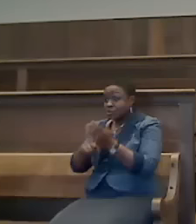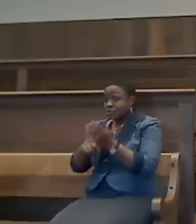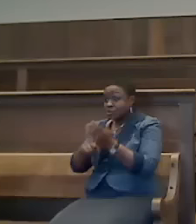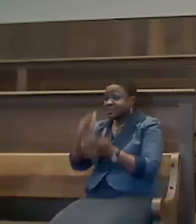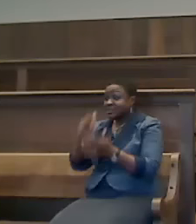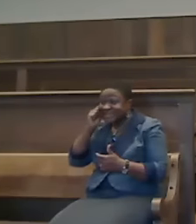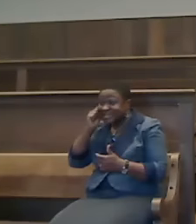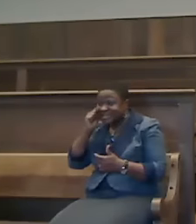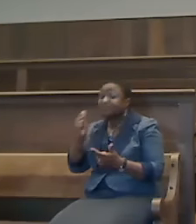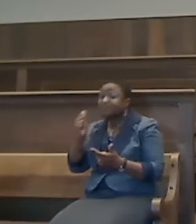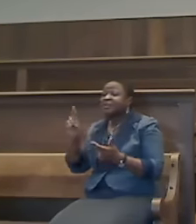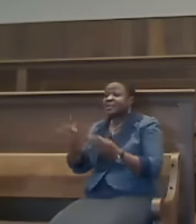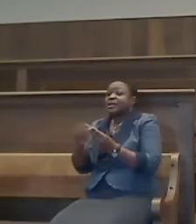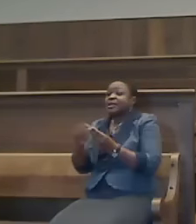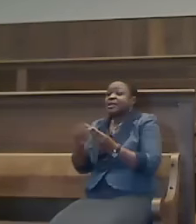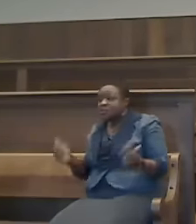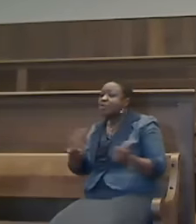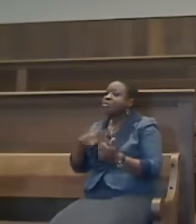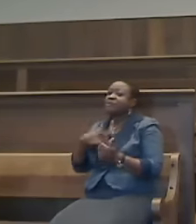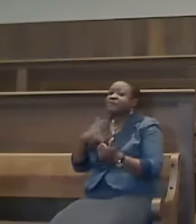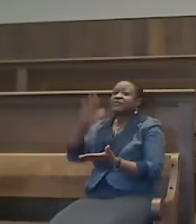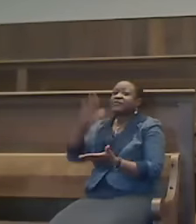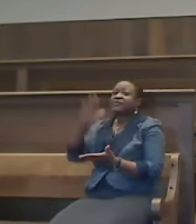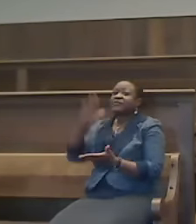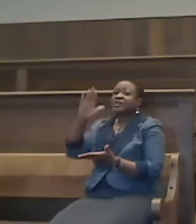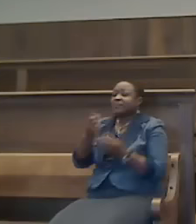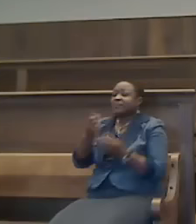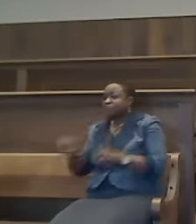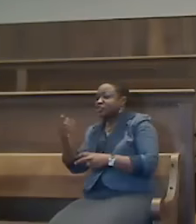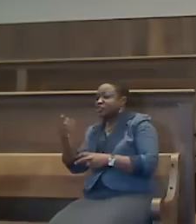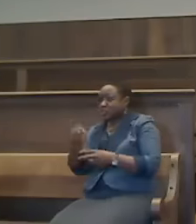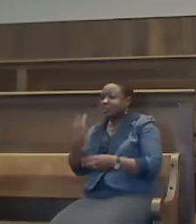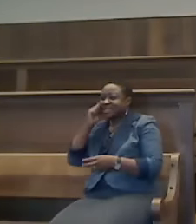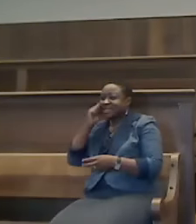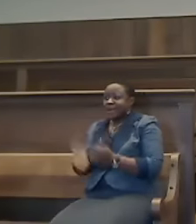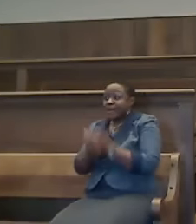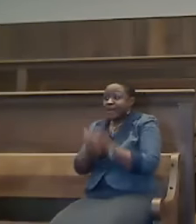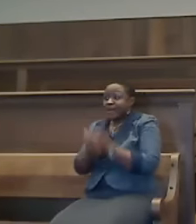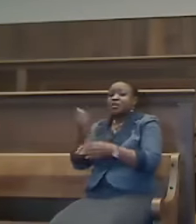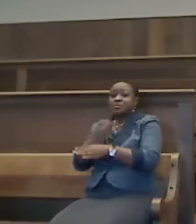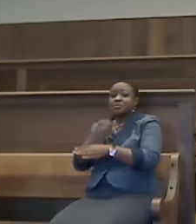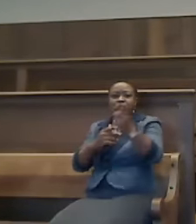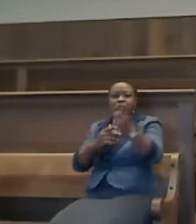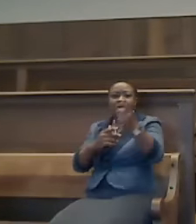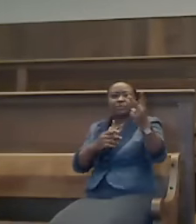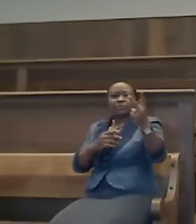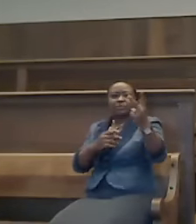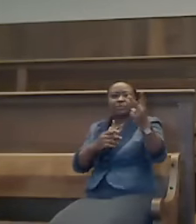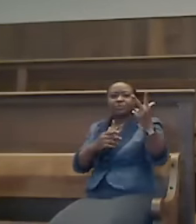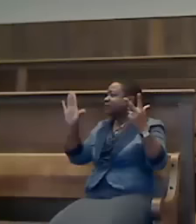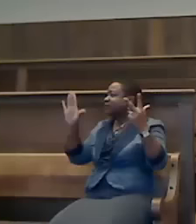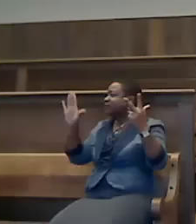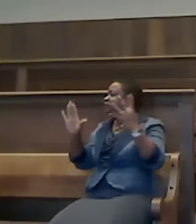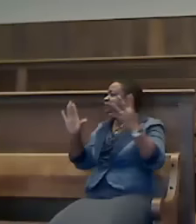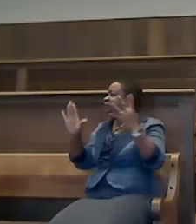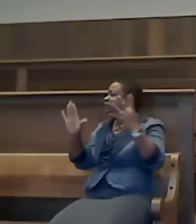condition went away or was alleviated switching to non-GMO? We got 1, 2, 3, 4,